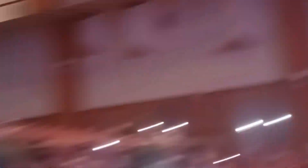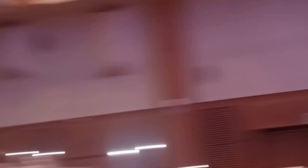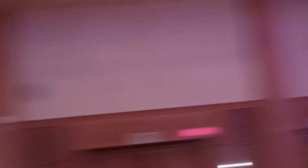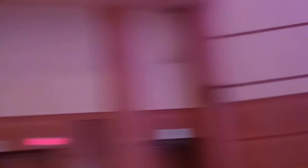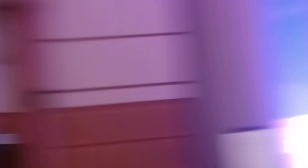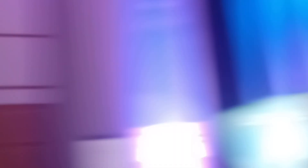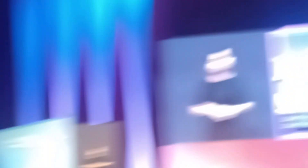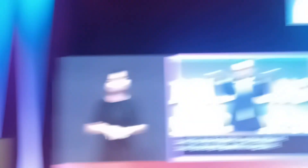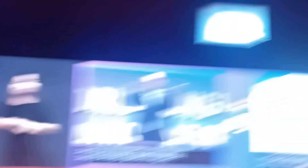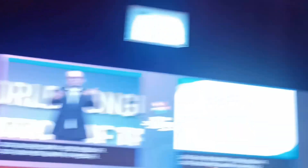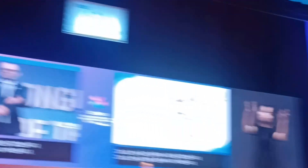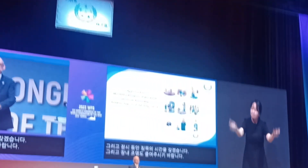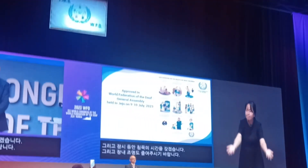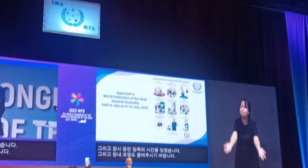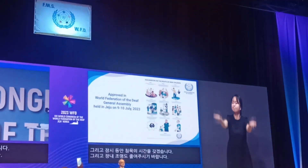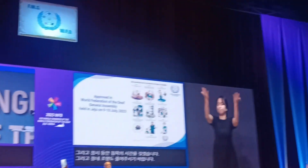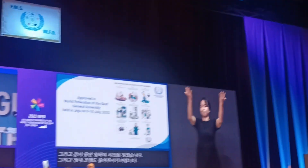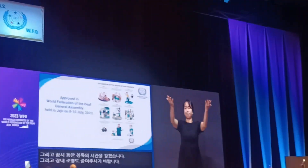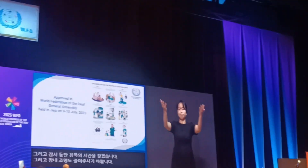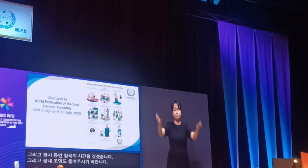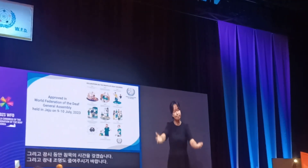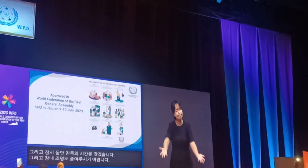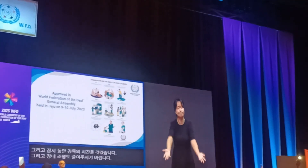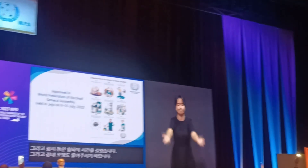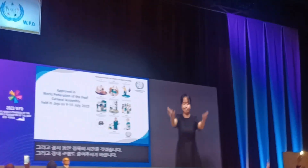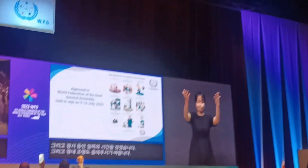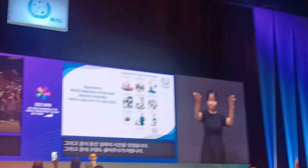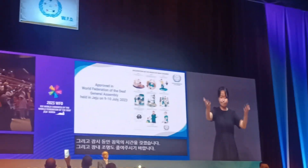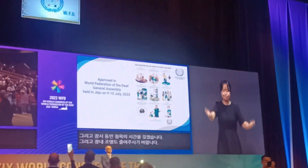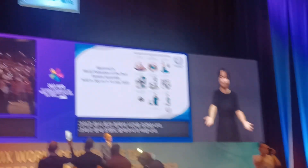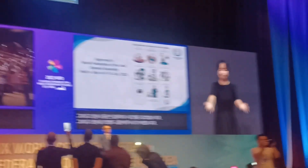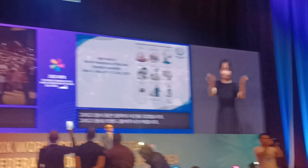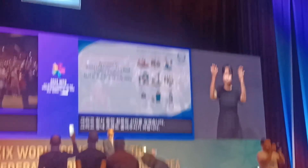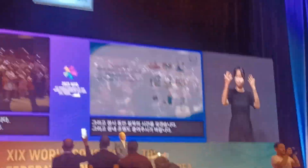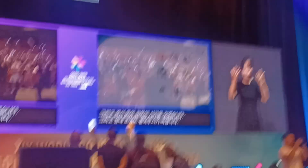I can ask everybody to just stand for a minute's silence.